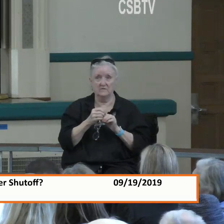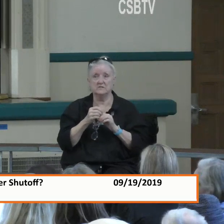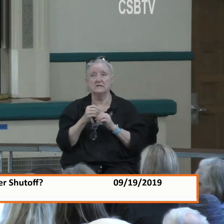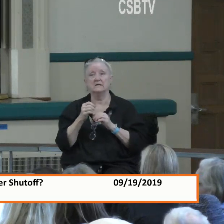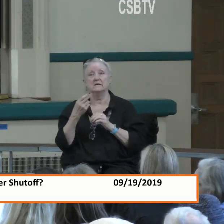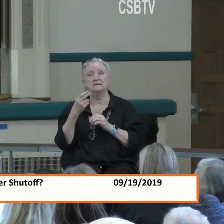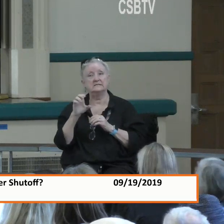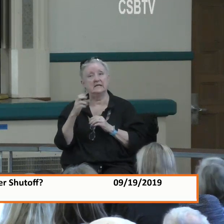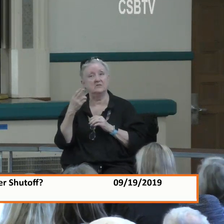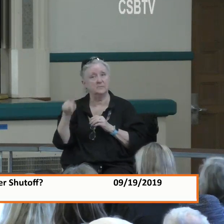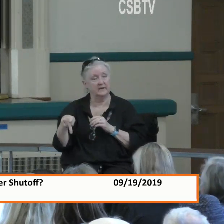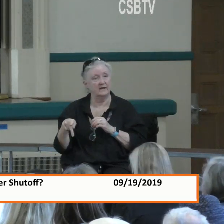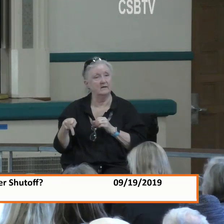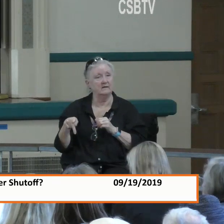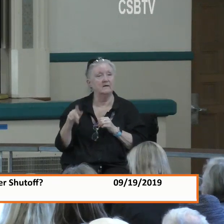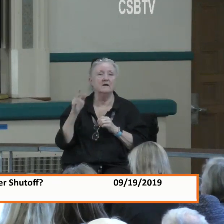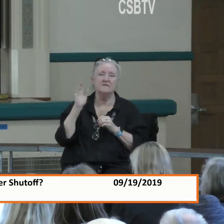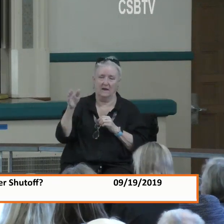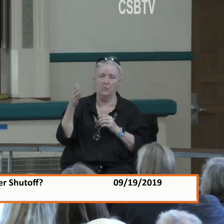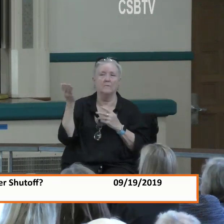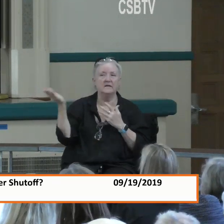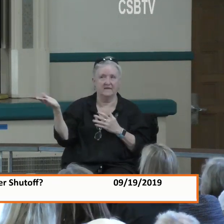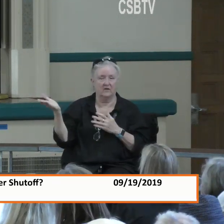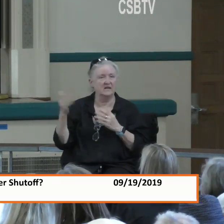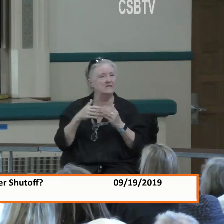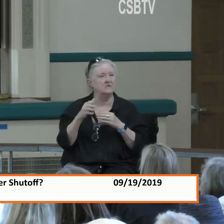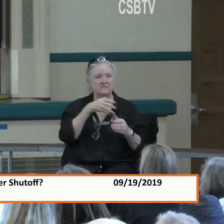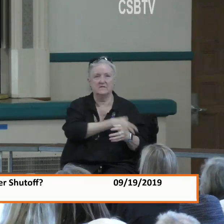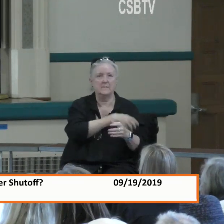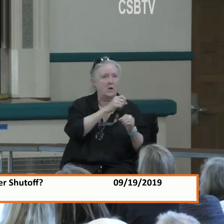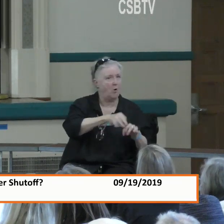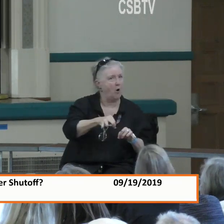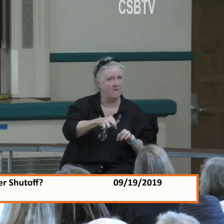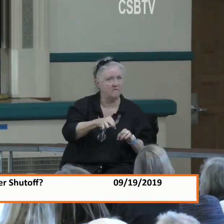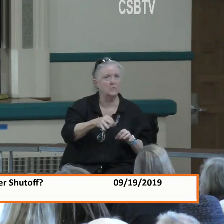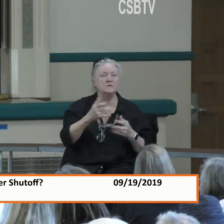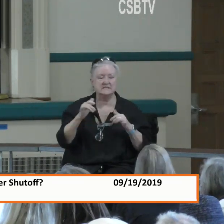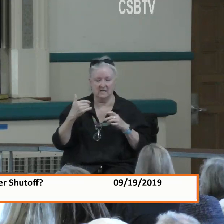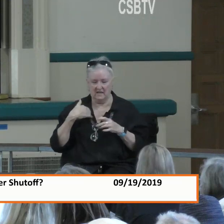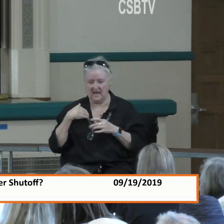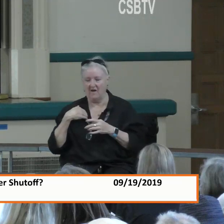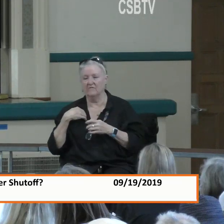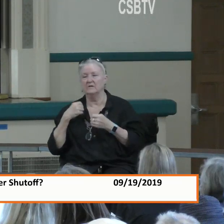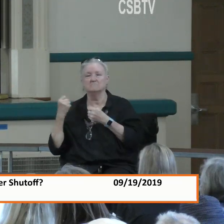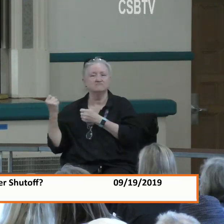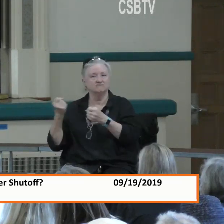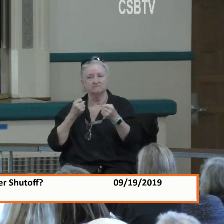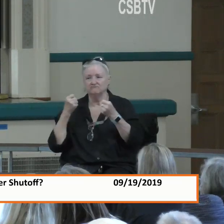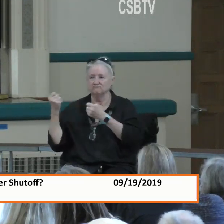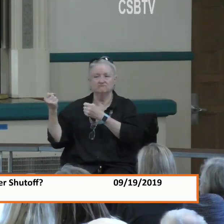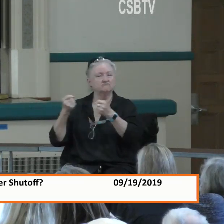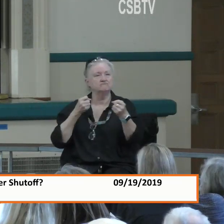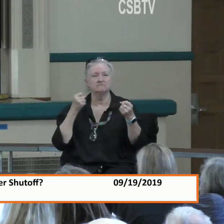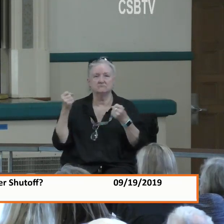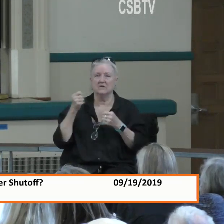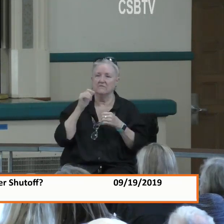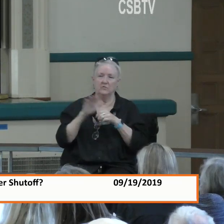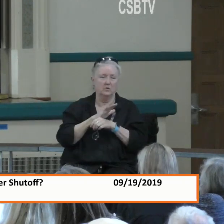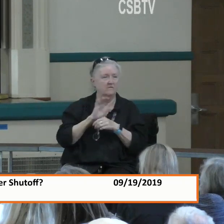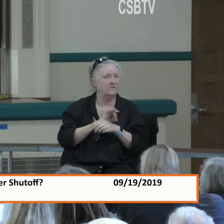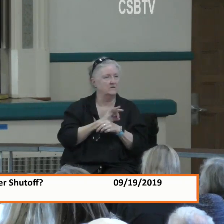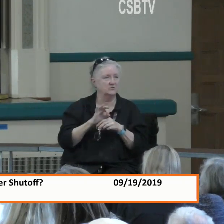Patrol, they're going to be there. Even if the power's out, we're going to have our patrols out there. They're going to be fully functional. They're not going